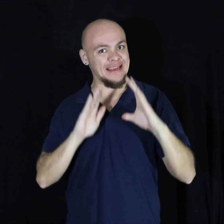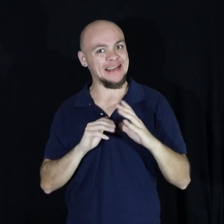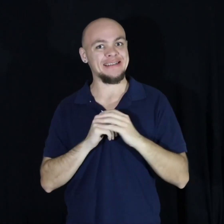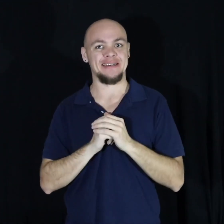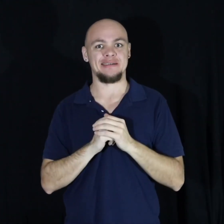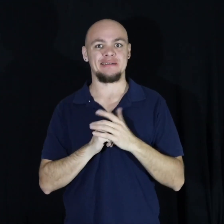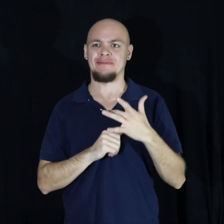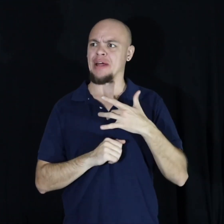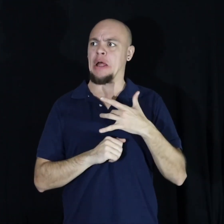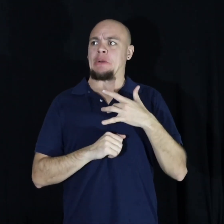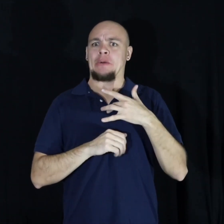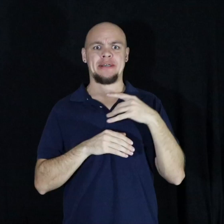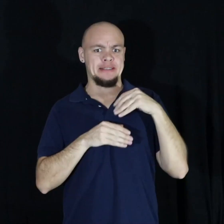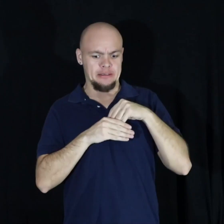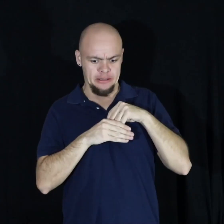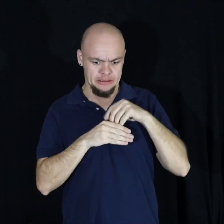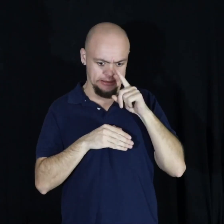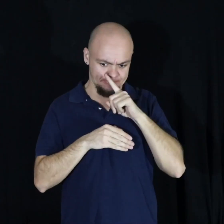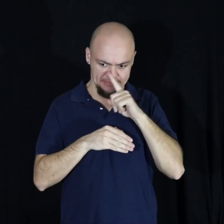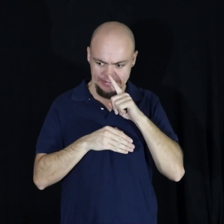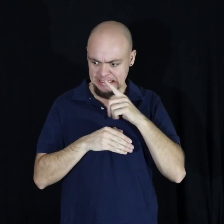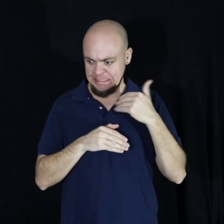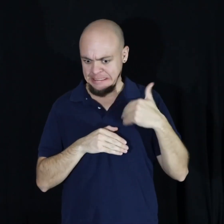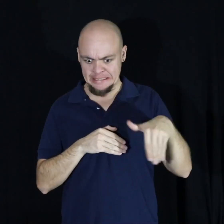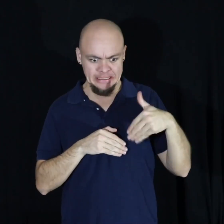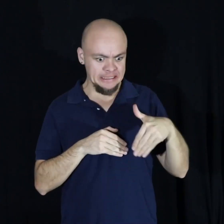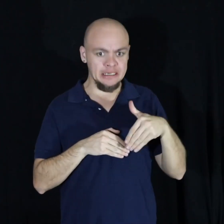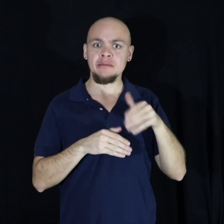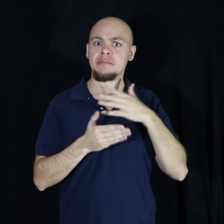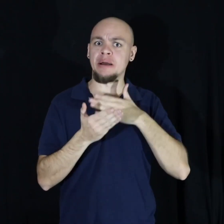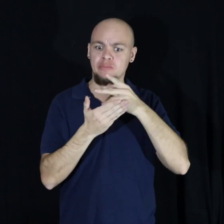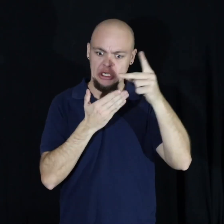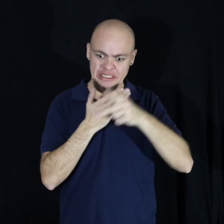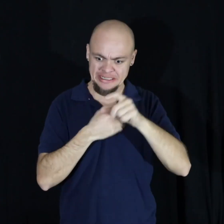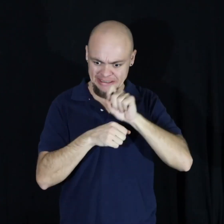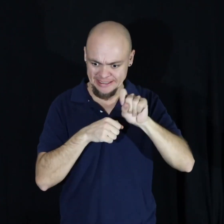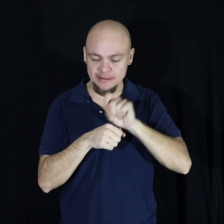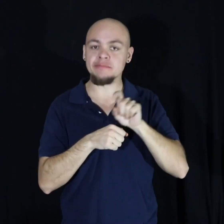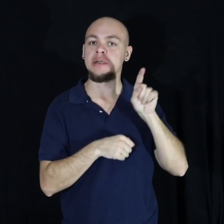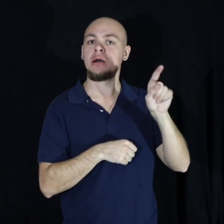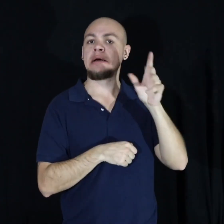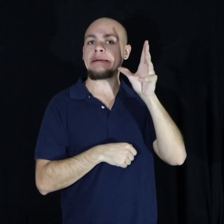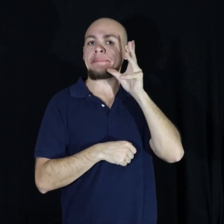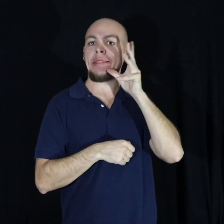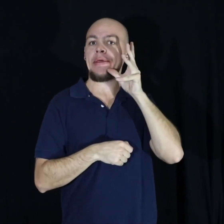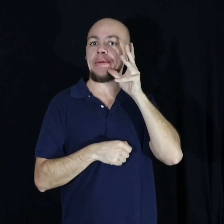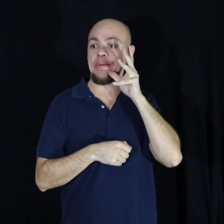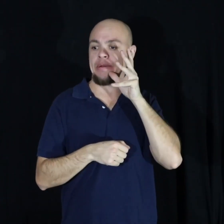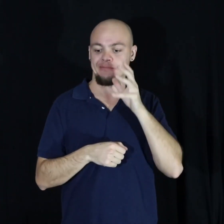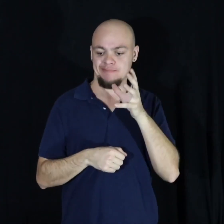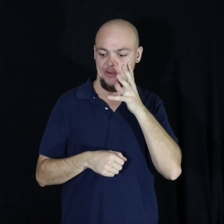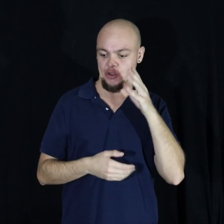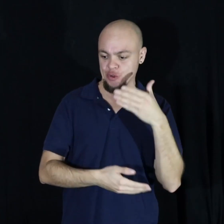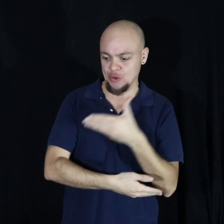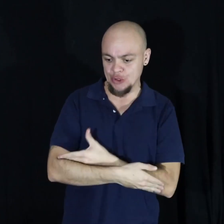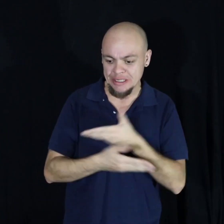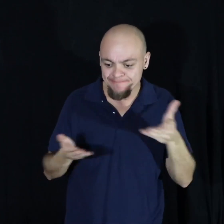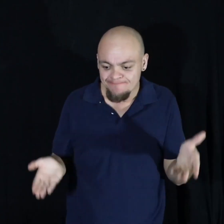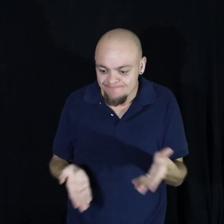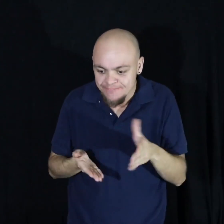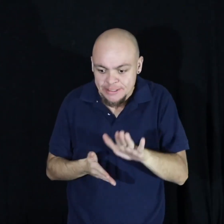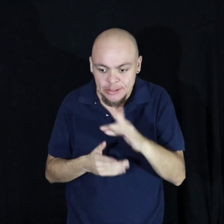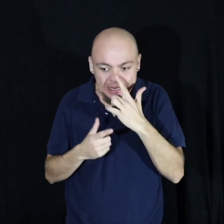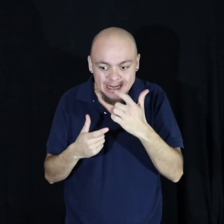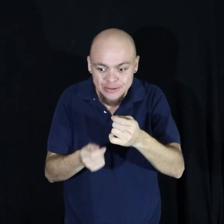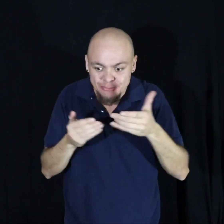such an imposter trying to work on my project. Second, this mother was so incredibly encouraging of her daughters to follow their